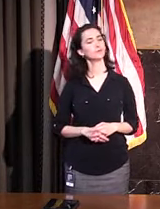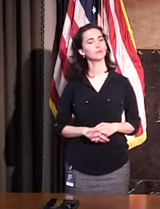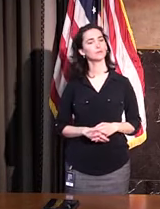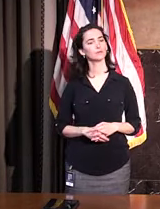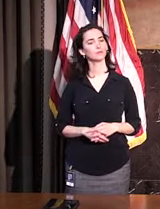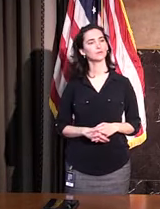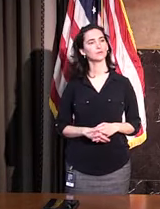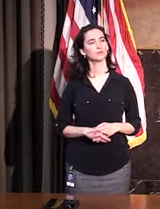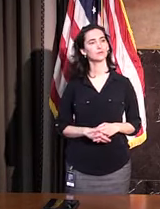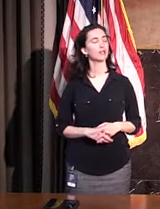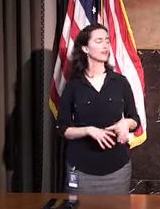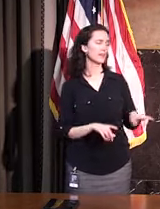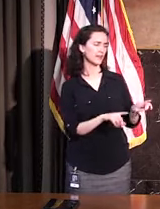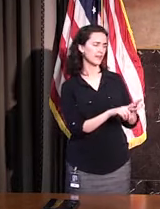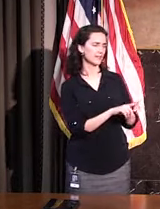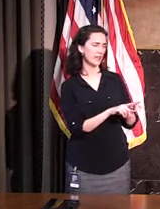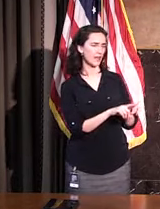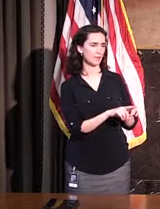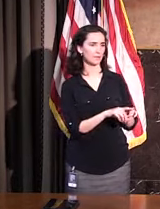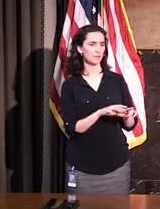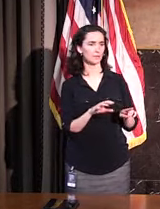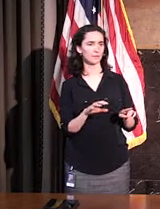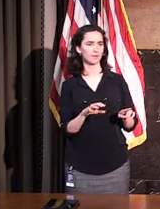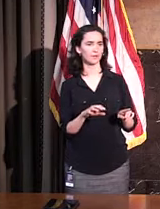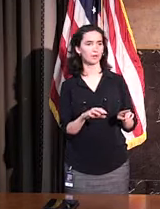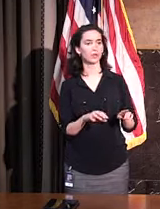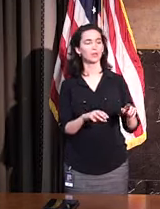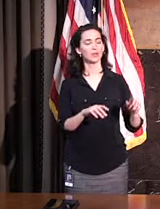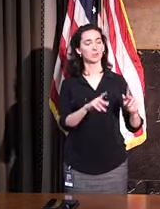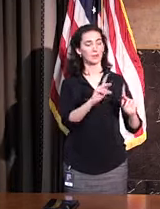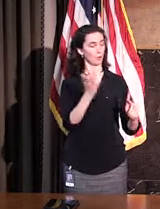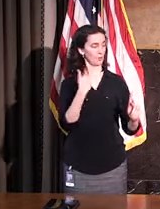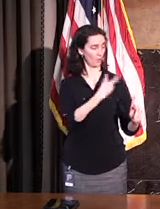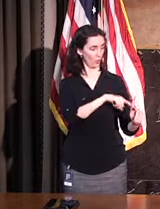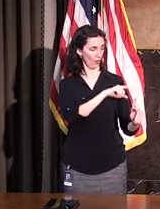Process has started for about half the people who were previously eligible. So